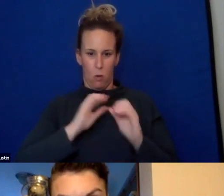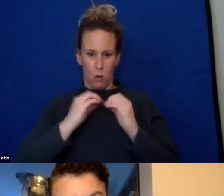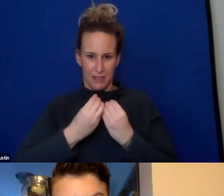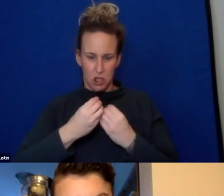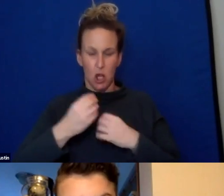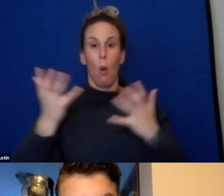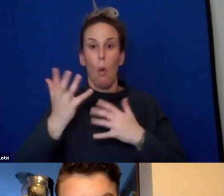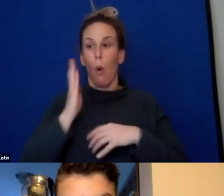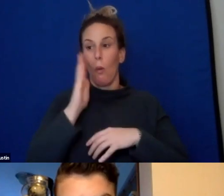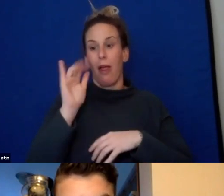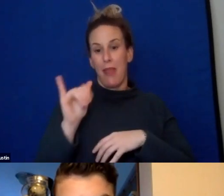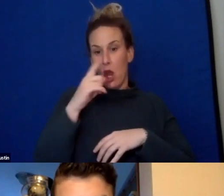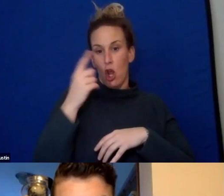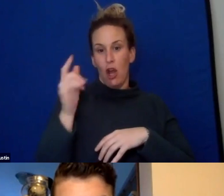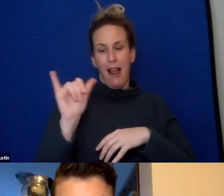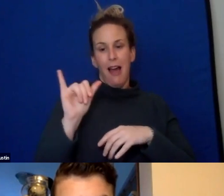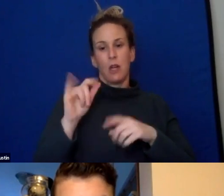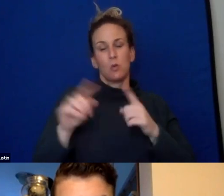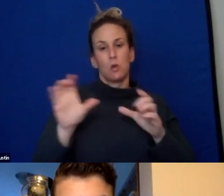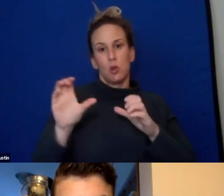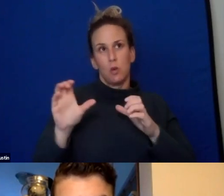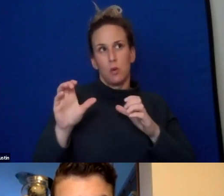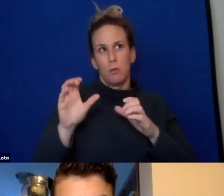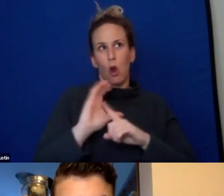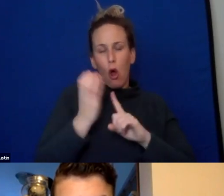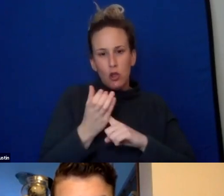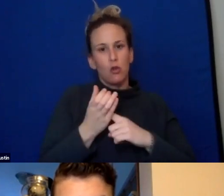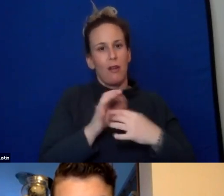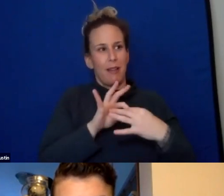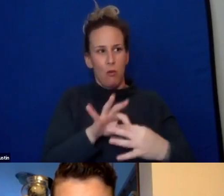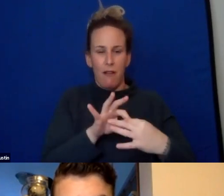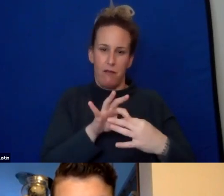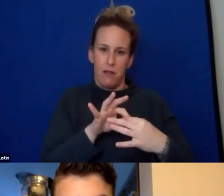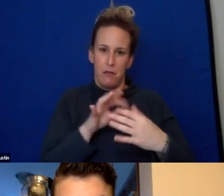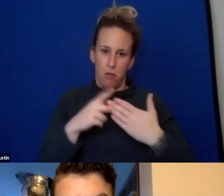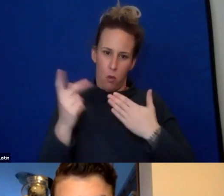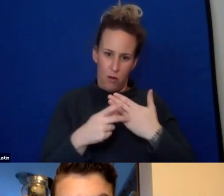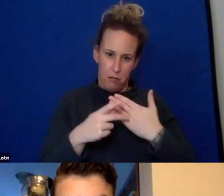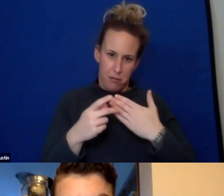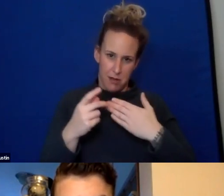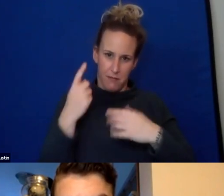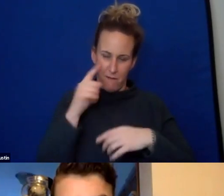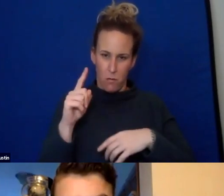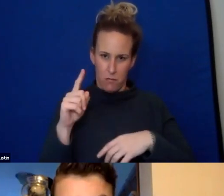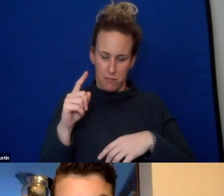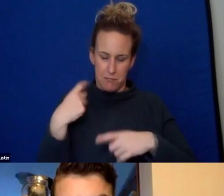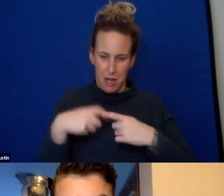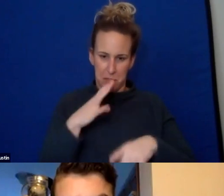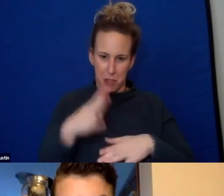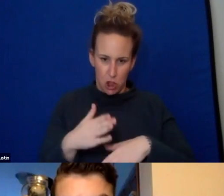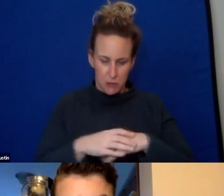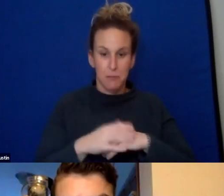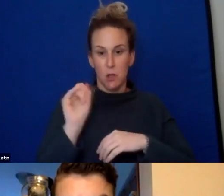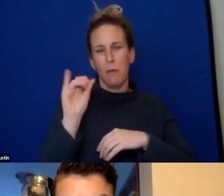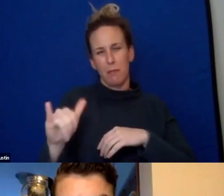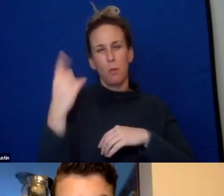programming that's culturally relevant to uh the folks who speak spanish in colorado um and so so that's